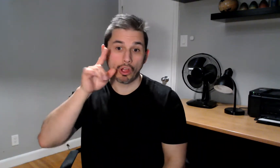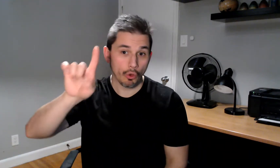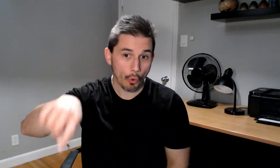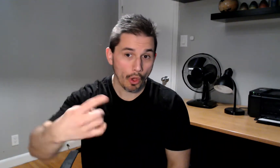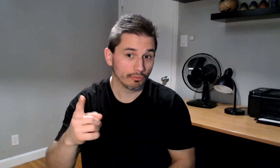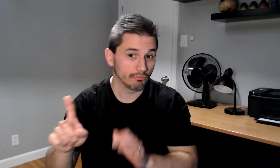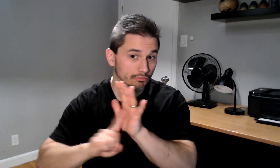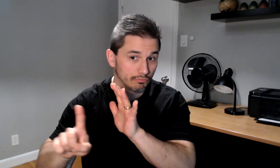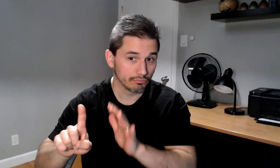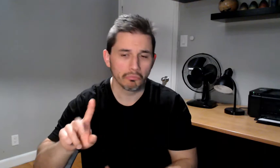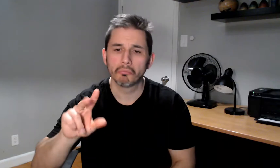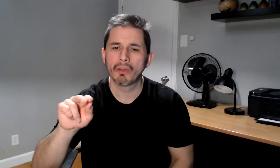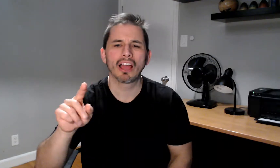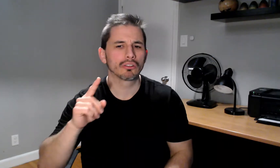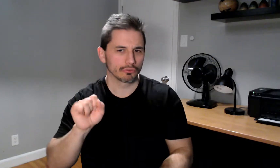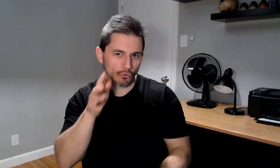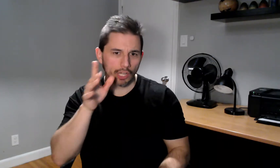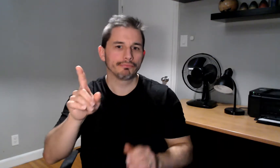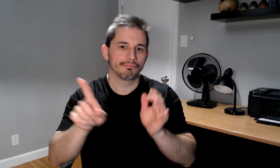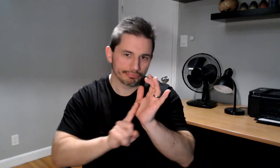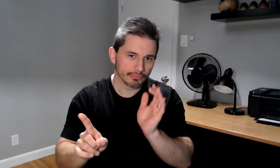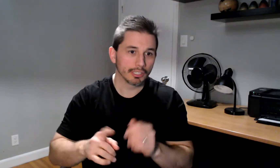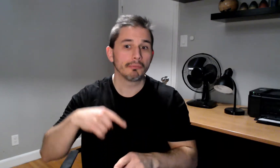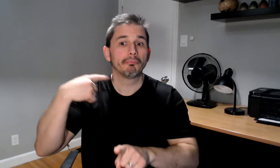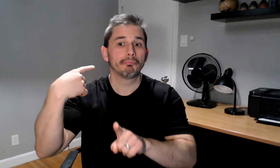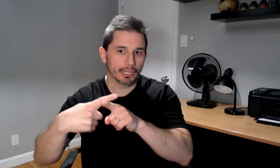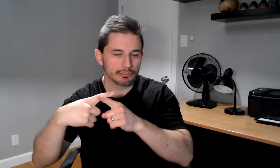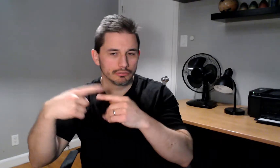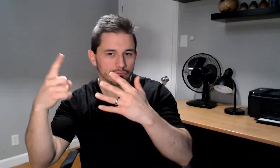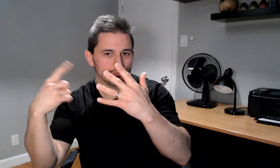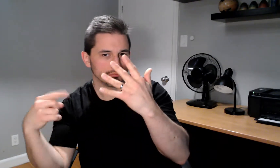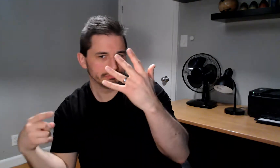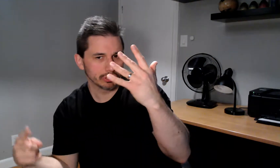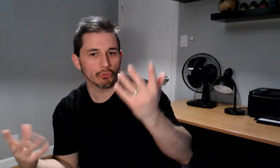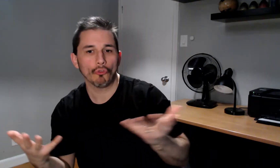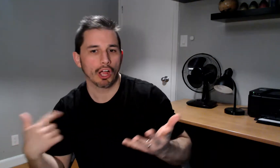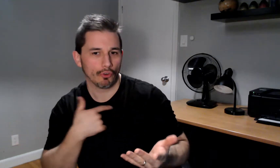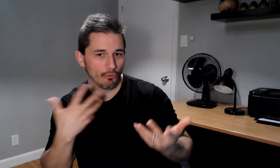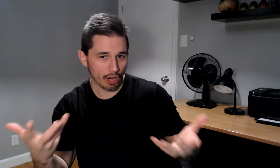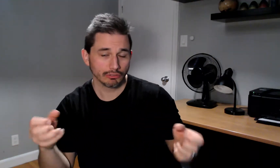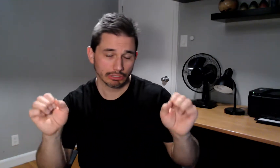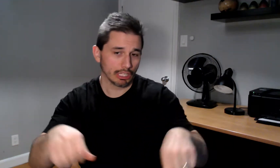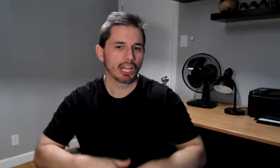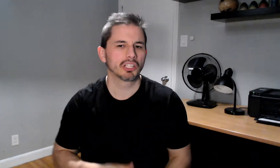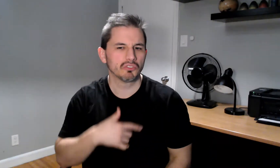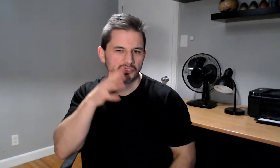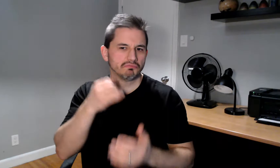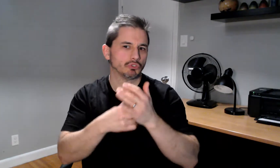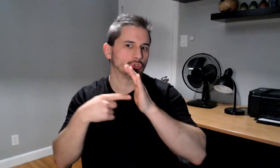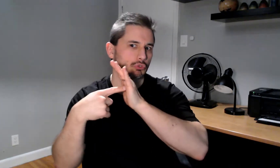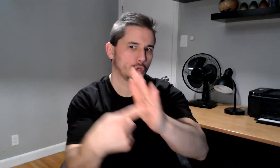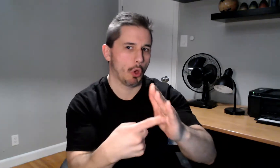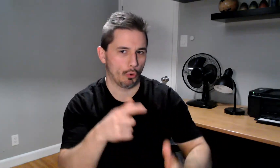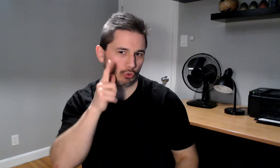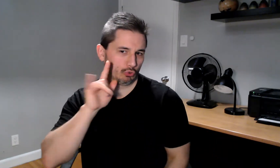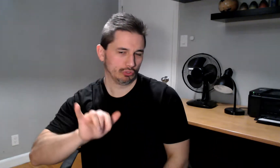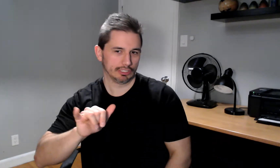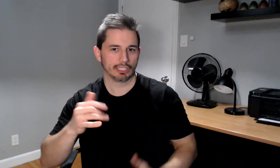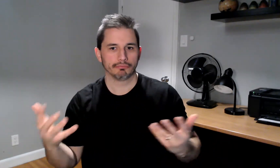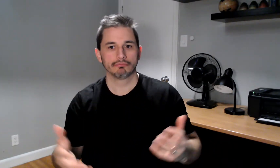it. And it doesn't just function as an alarm, but you can set up to do so many other things as well, and I'll show